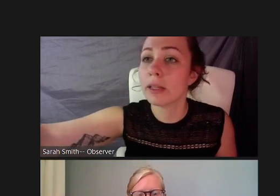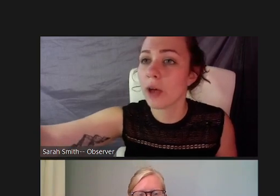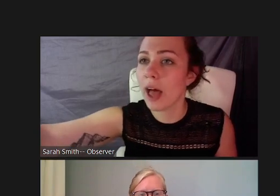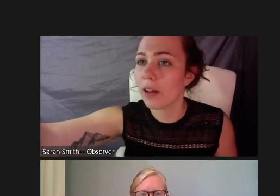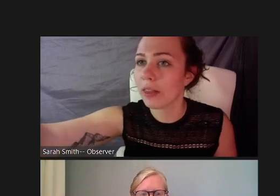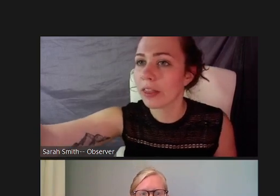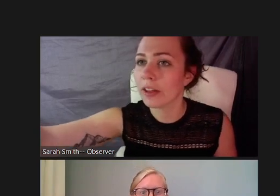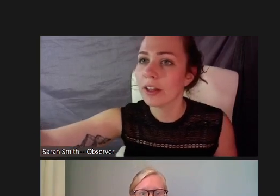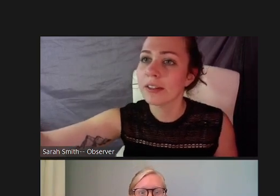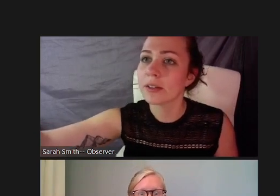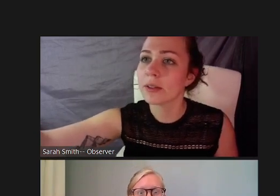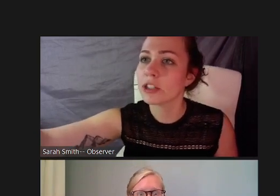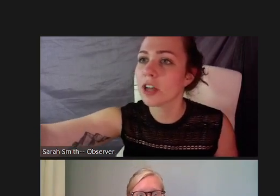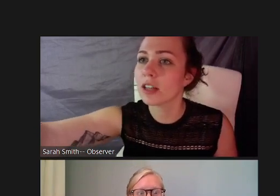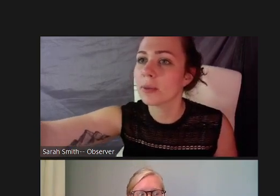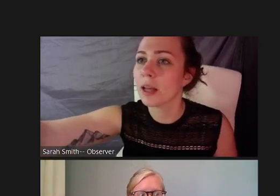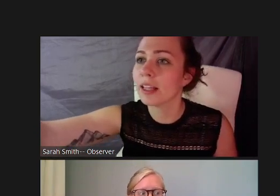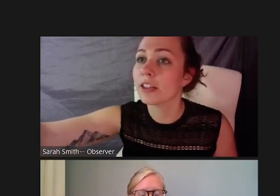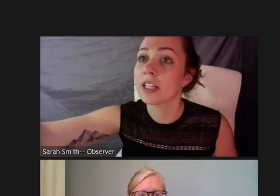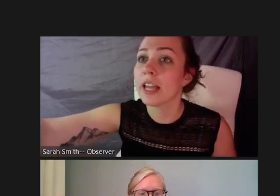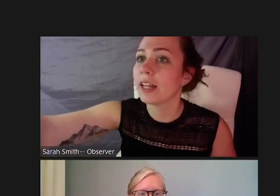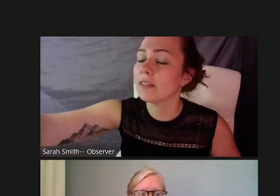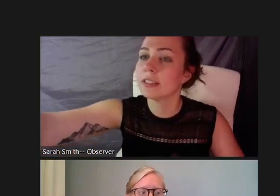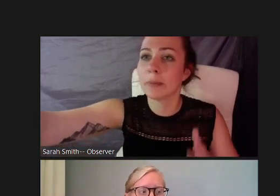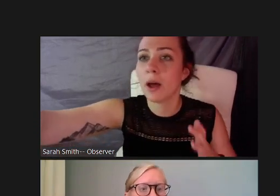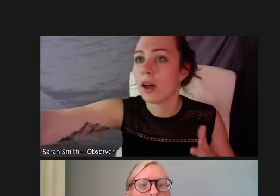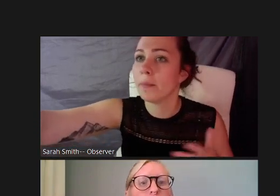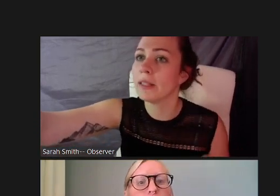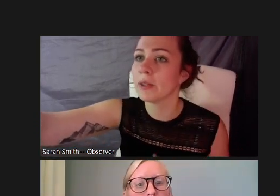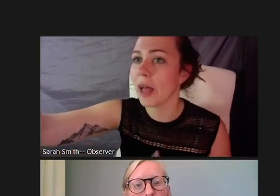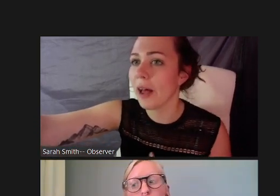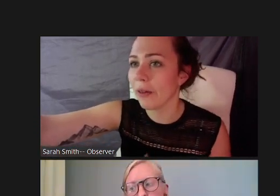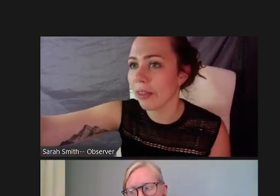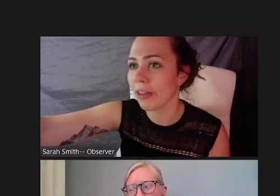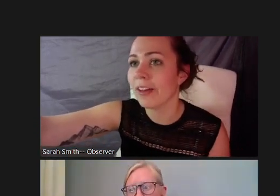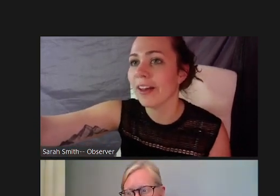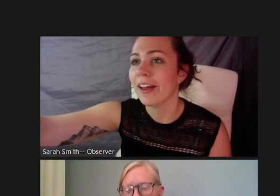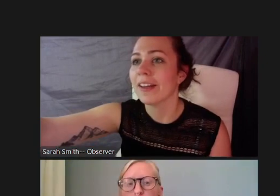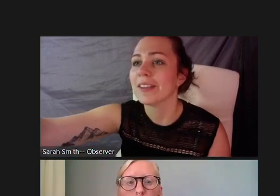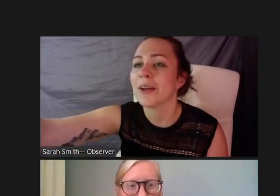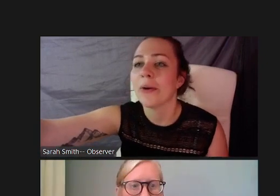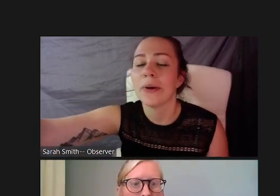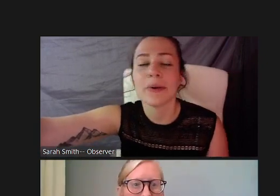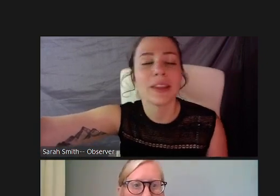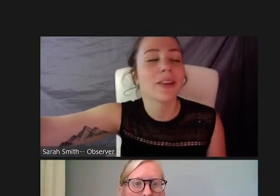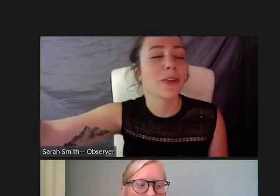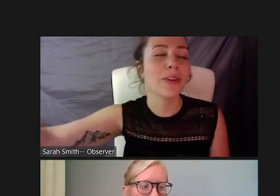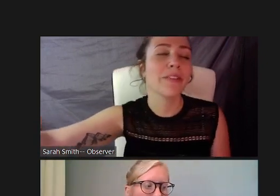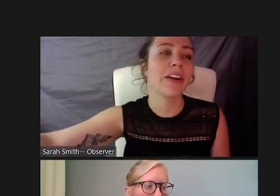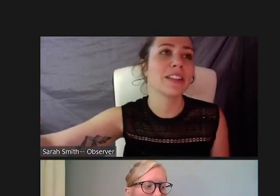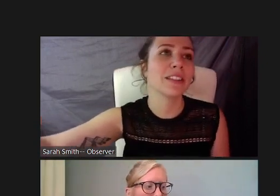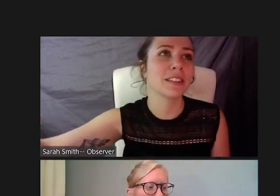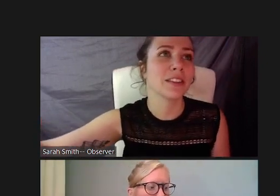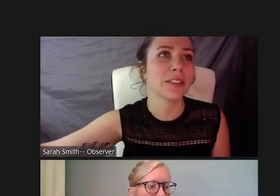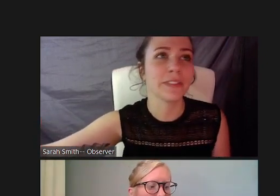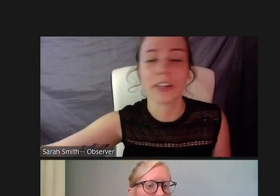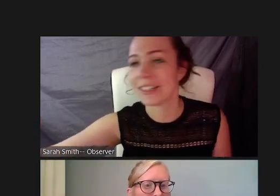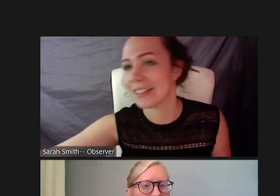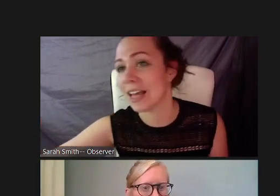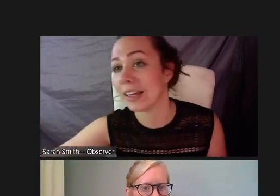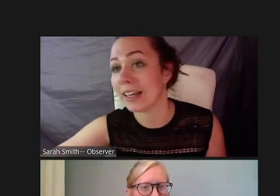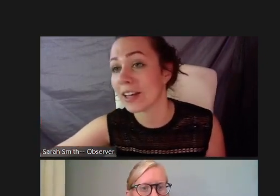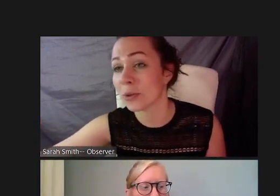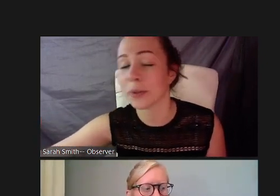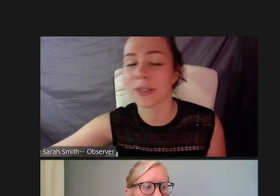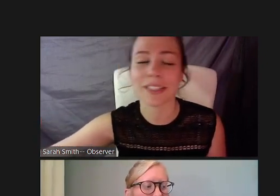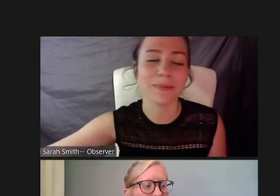about mental health. So when she talks about like there's a negative stigma on mental health. So with coronavirus, it's a little different because